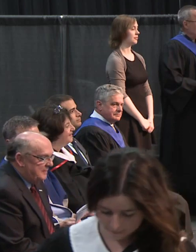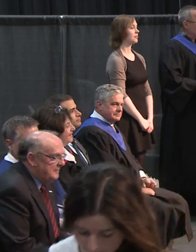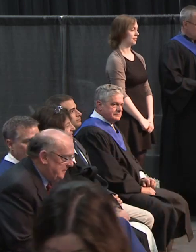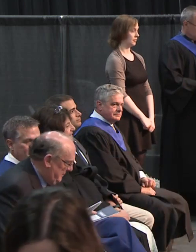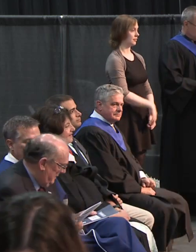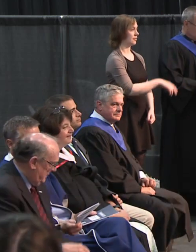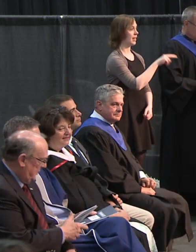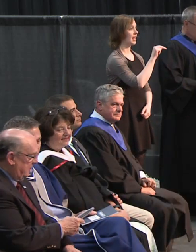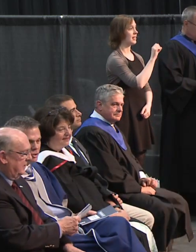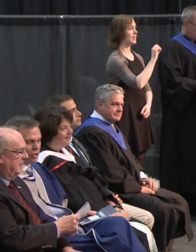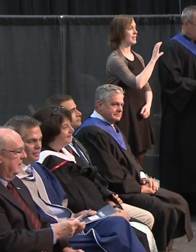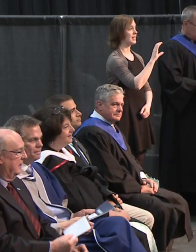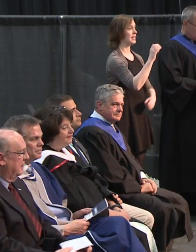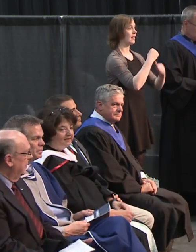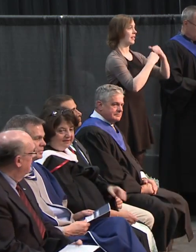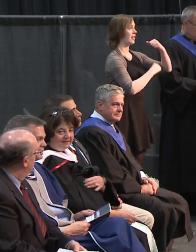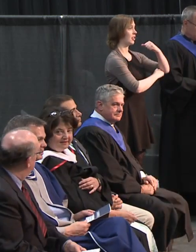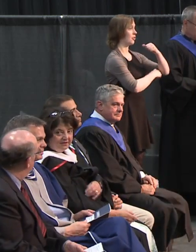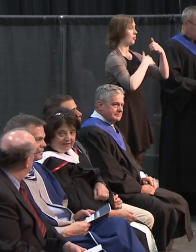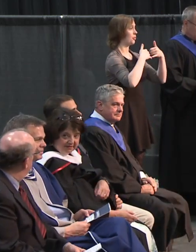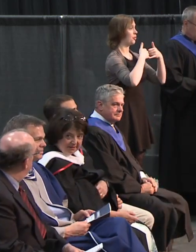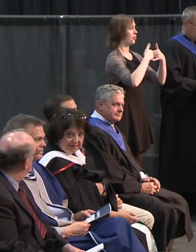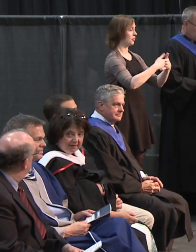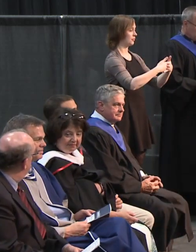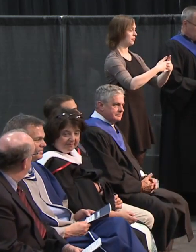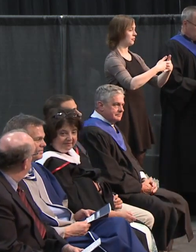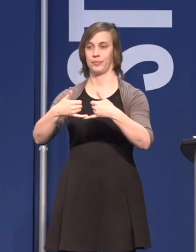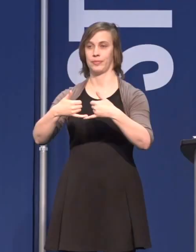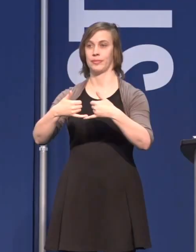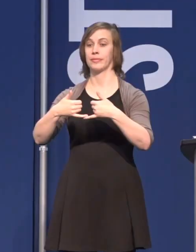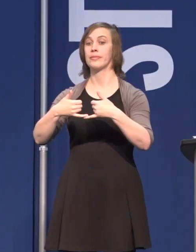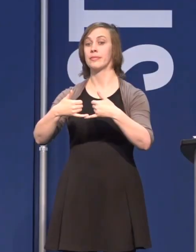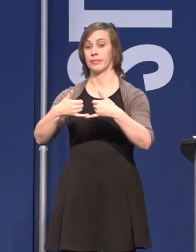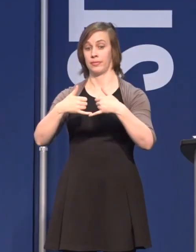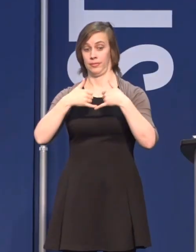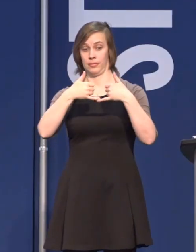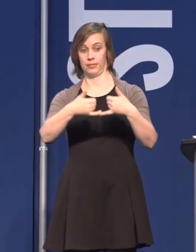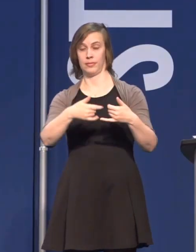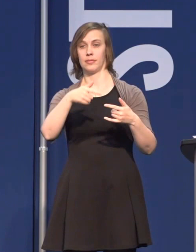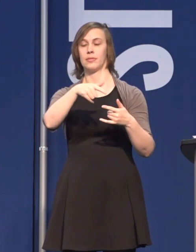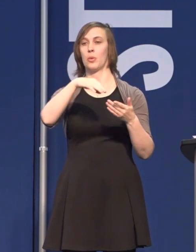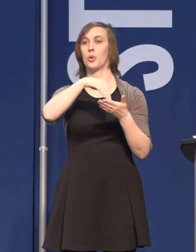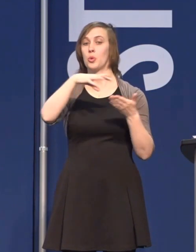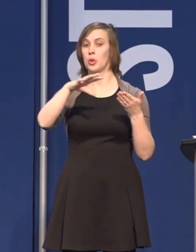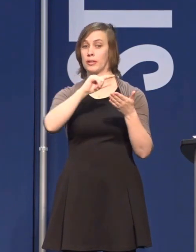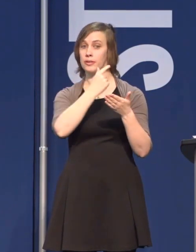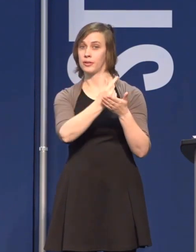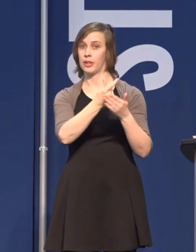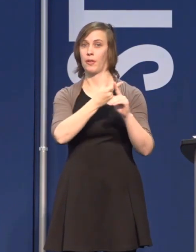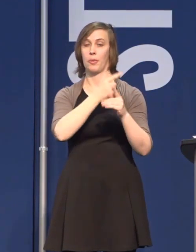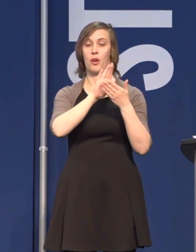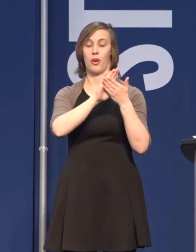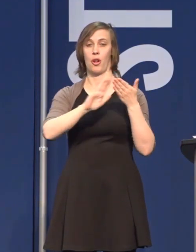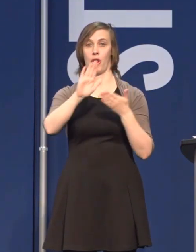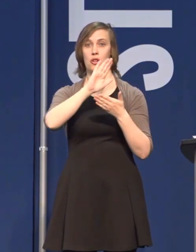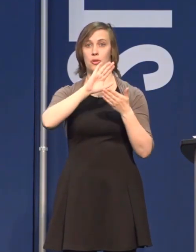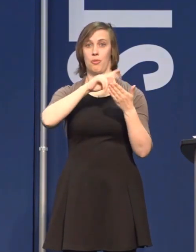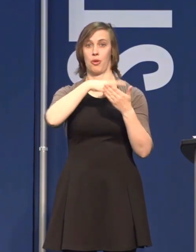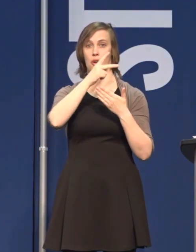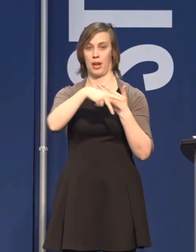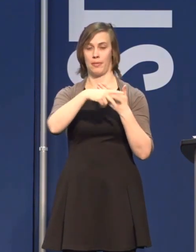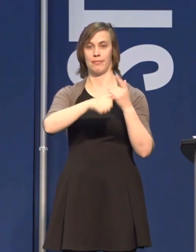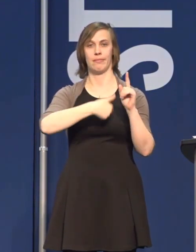The NSCC Foundation Award is awarded to a graduating student of a college program who has